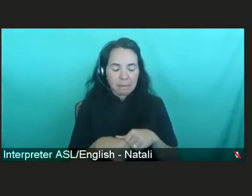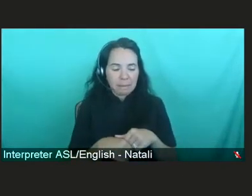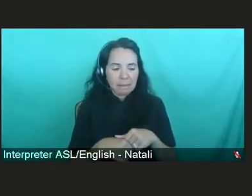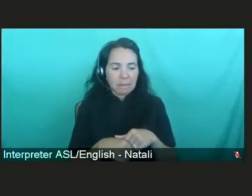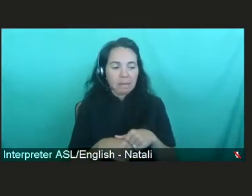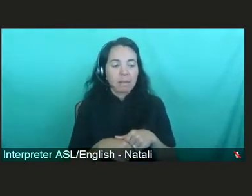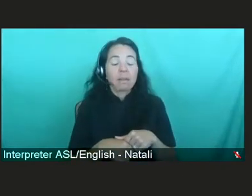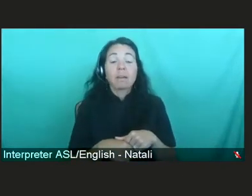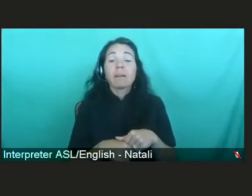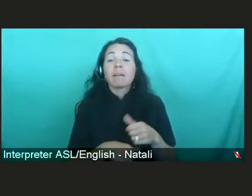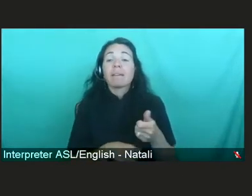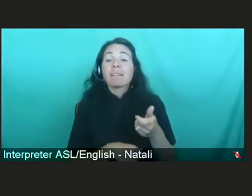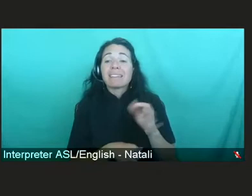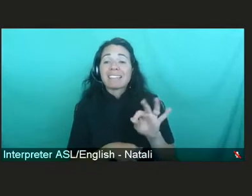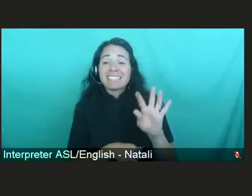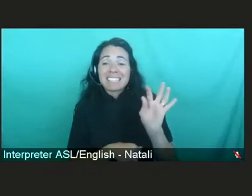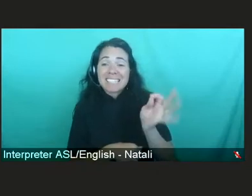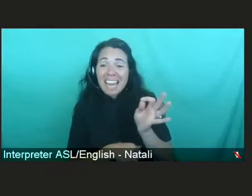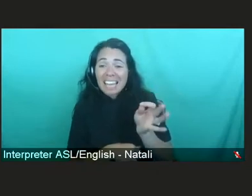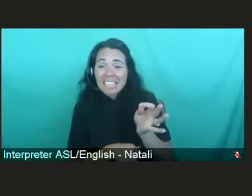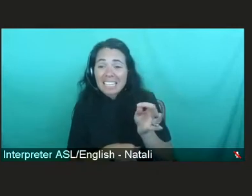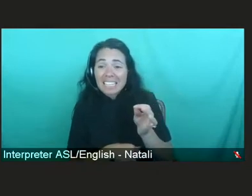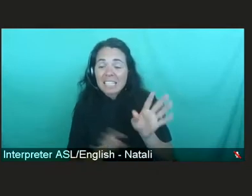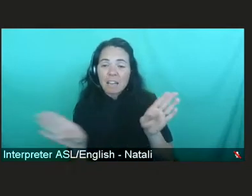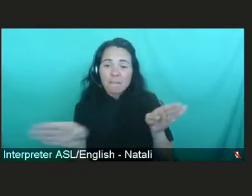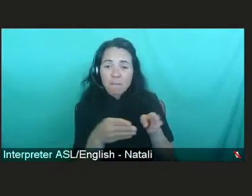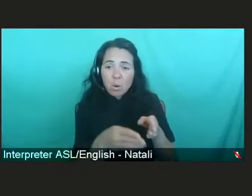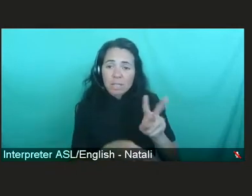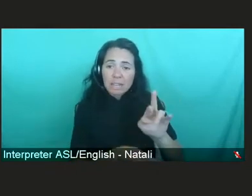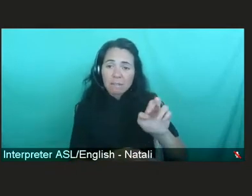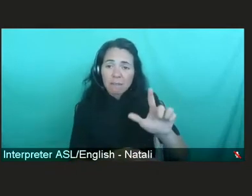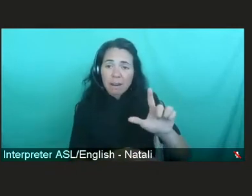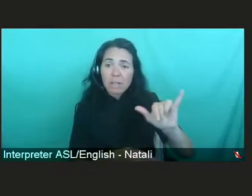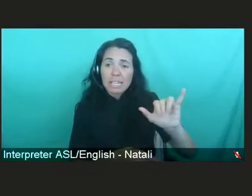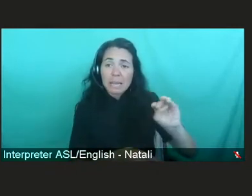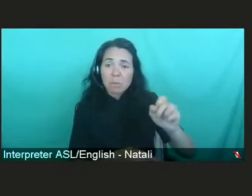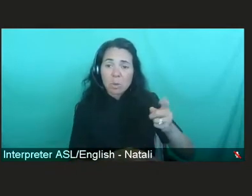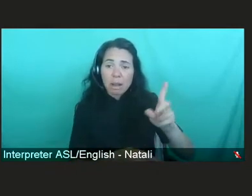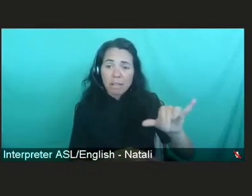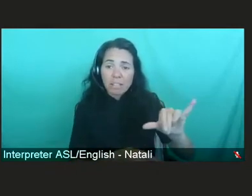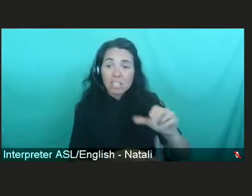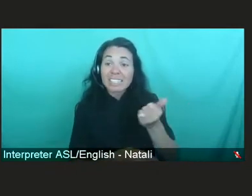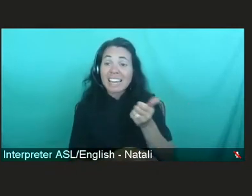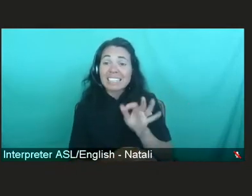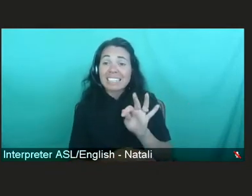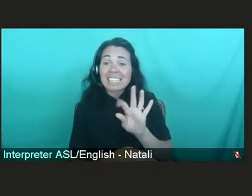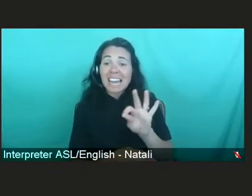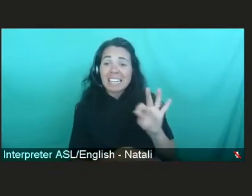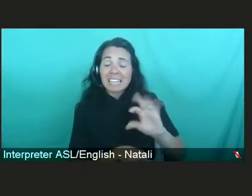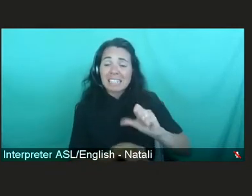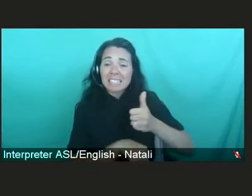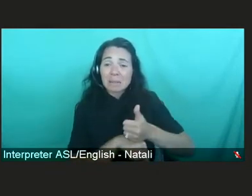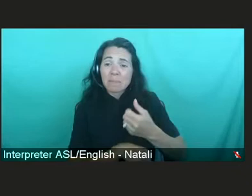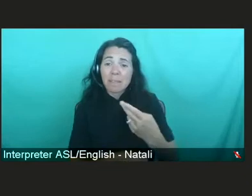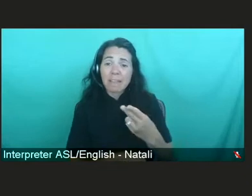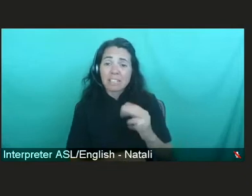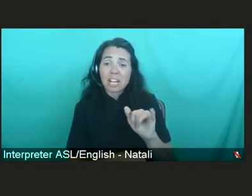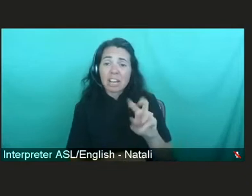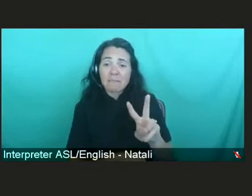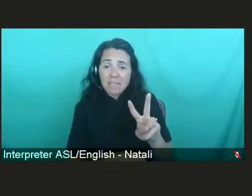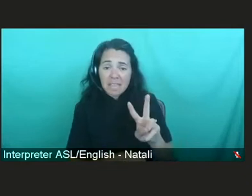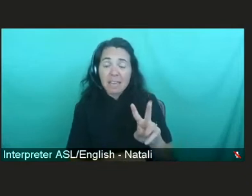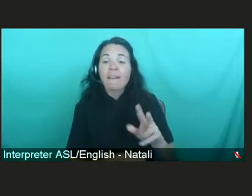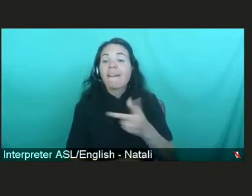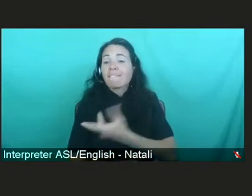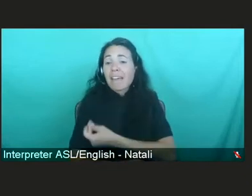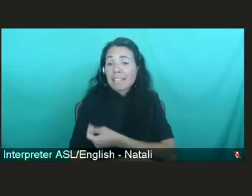his attention to viral immunology. And in 1999, he founded the HIV Vaccine Trials Network, the HVTN, which is so